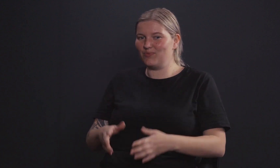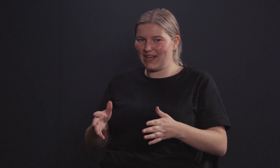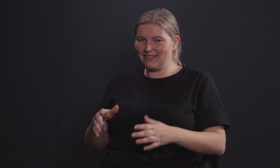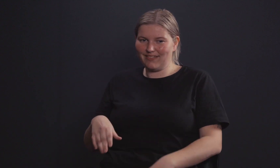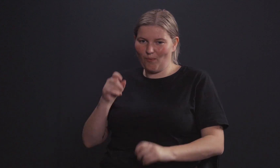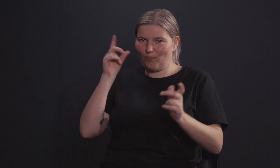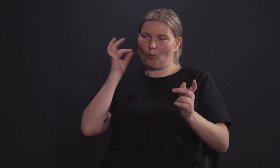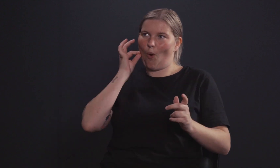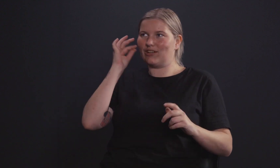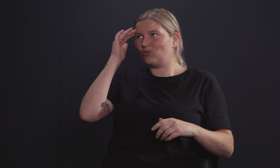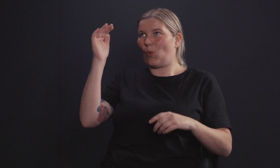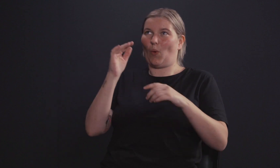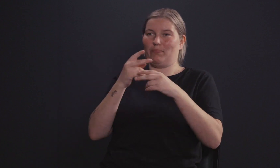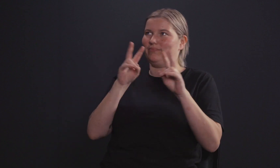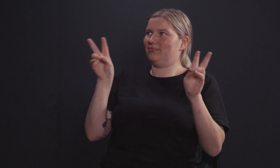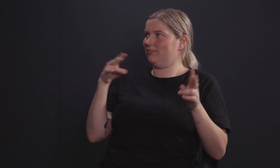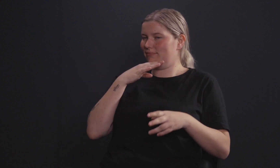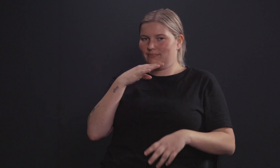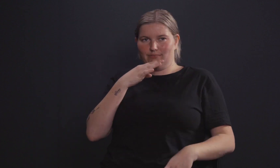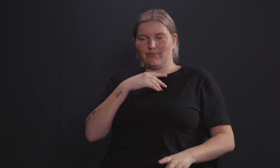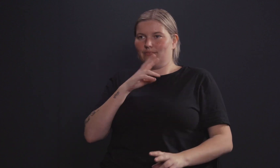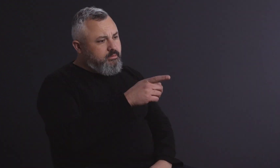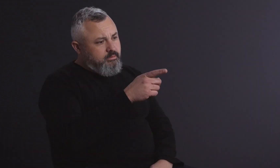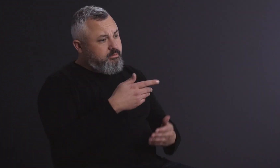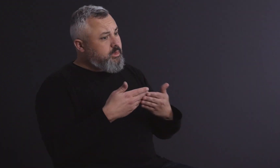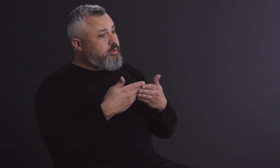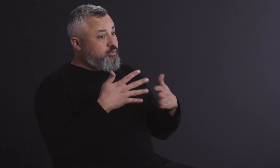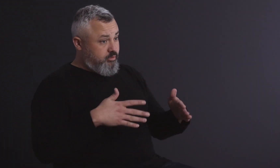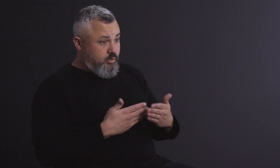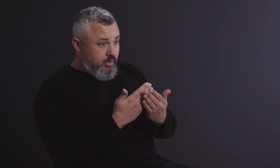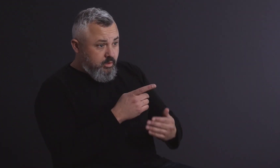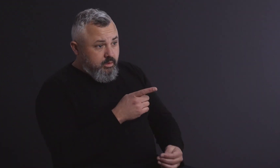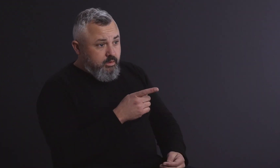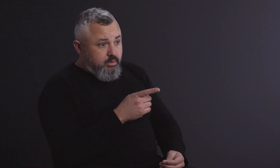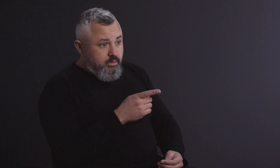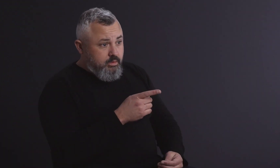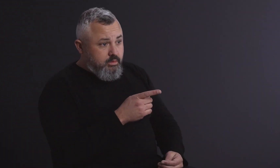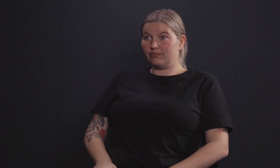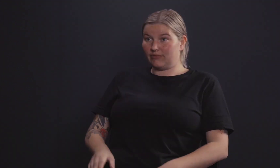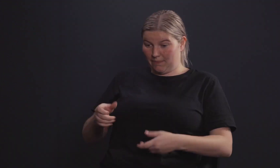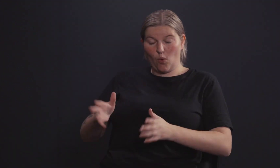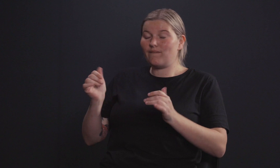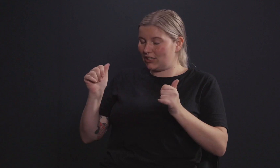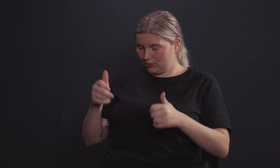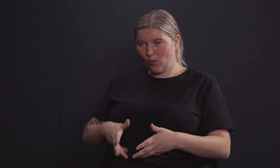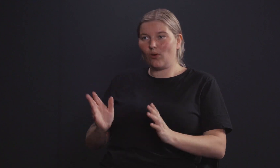It was so strange, waking up in this white-walled room. So the baby had been born at this stage? Yes, he'd been